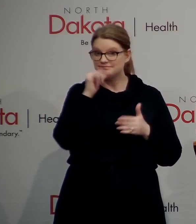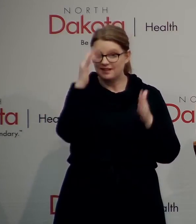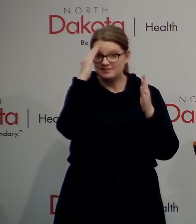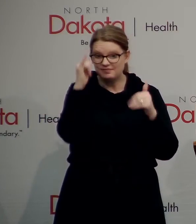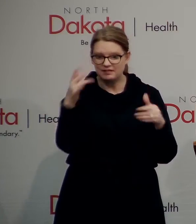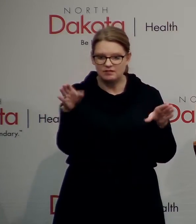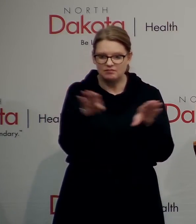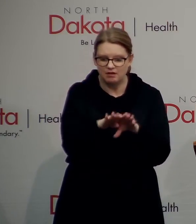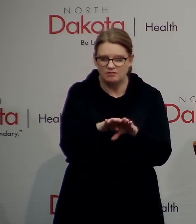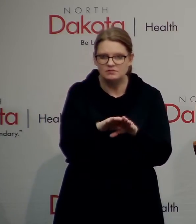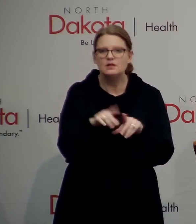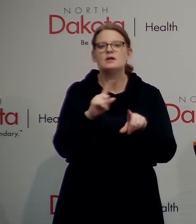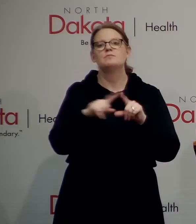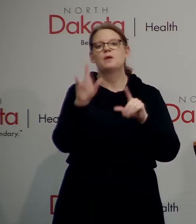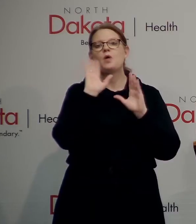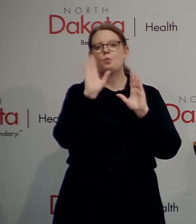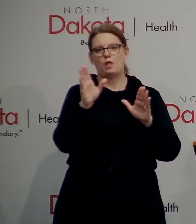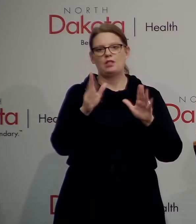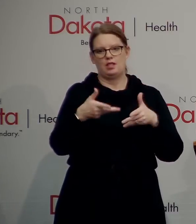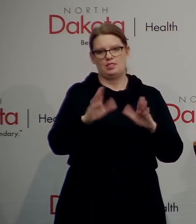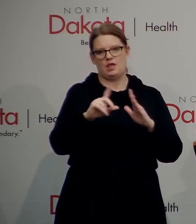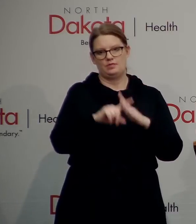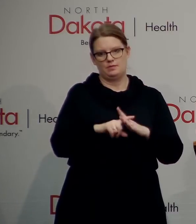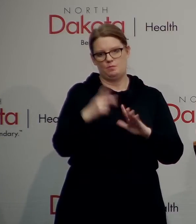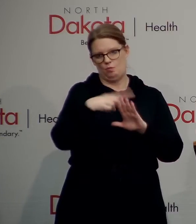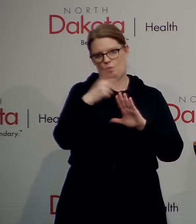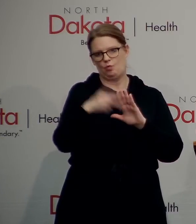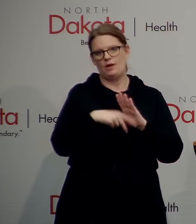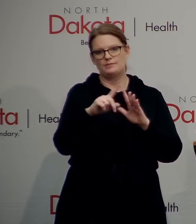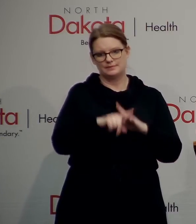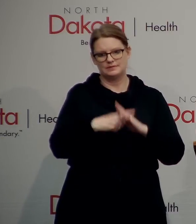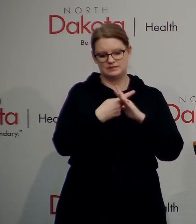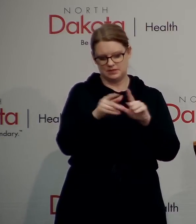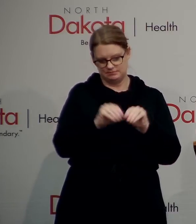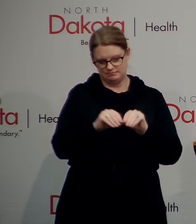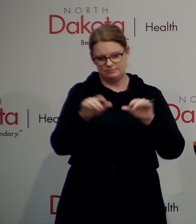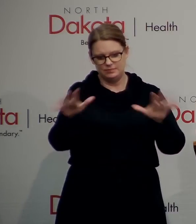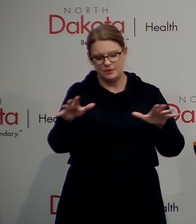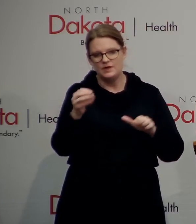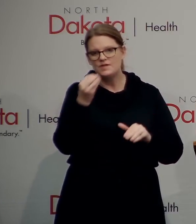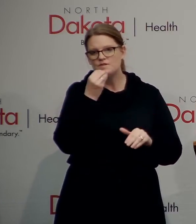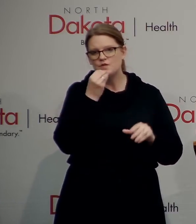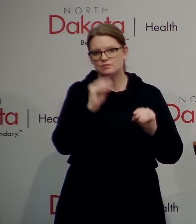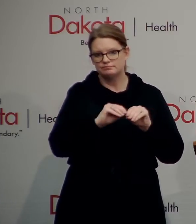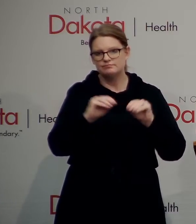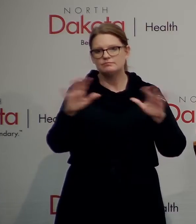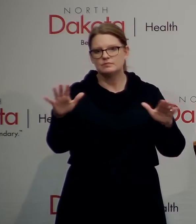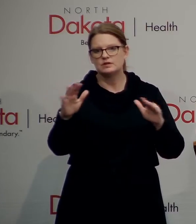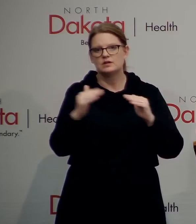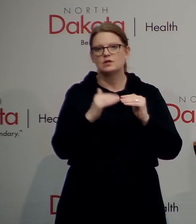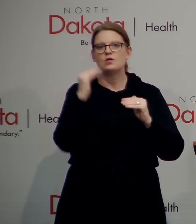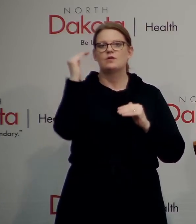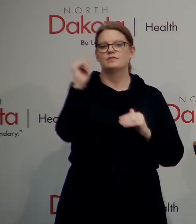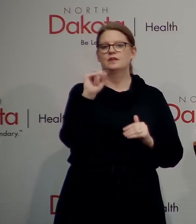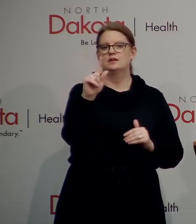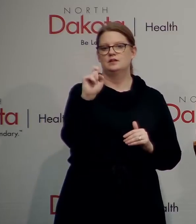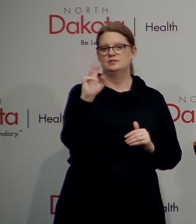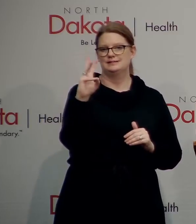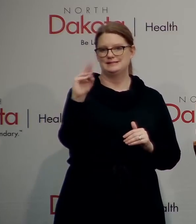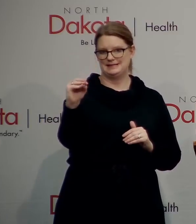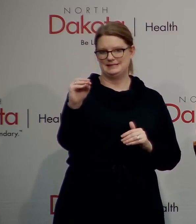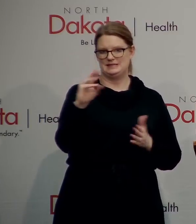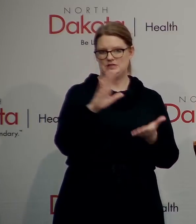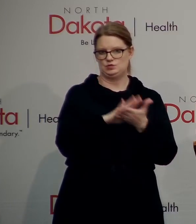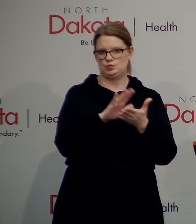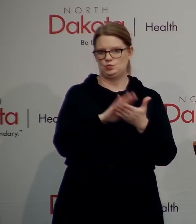state. Through these programs, food will be able to be distributed at more than over 160 of